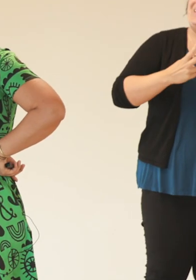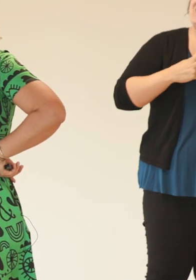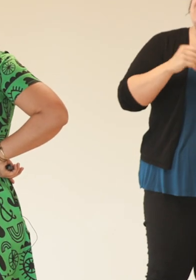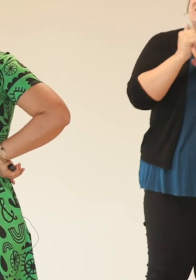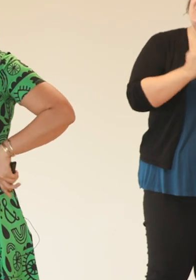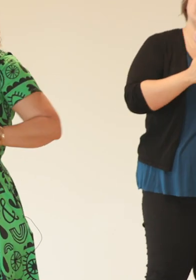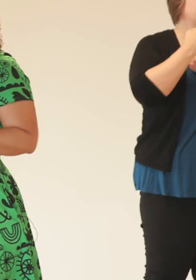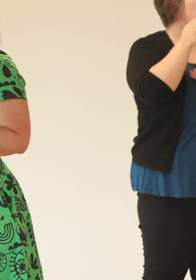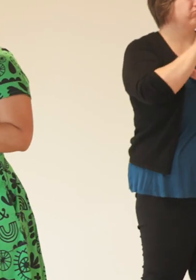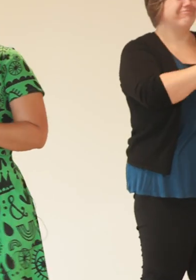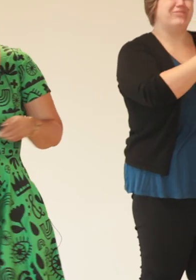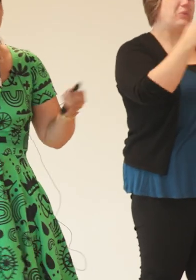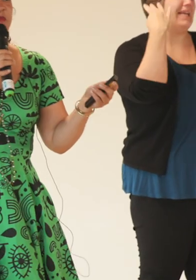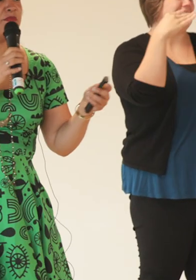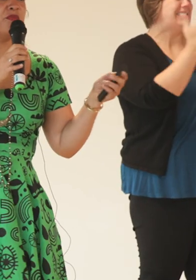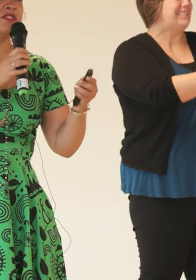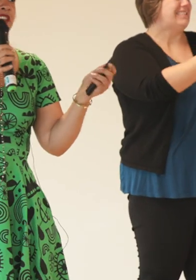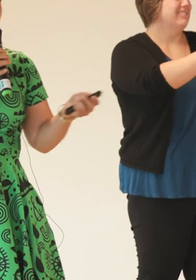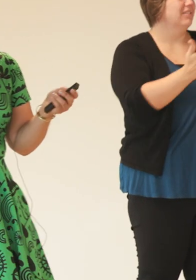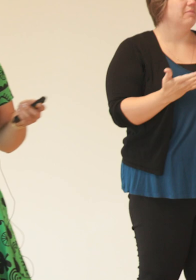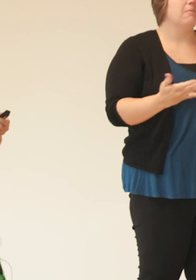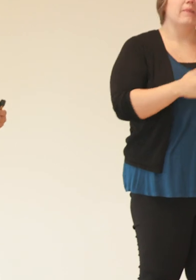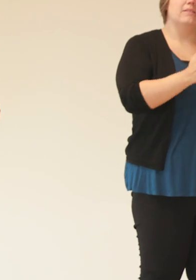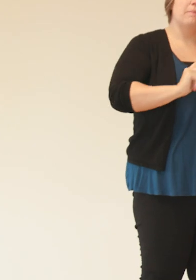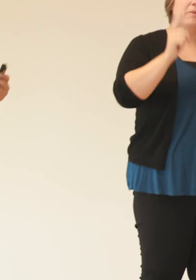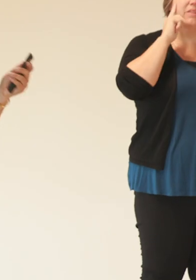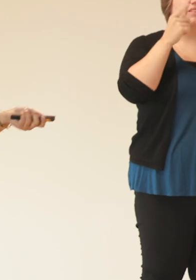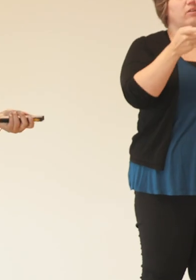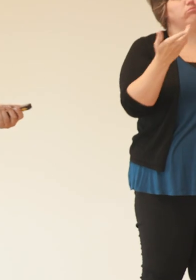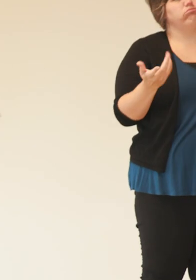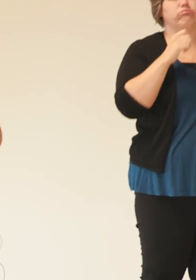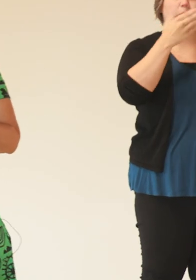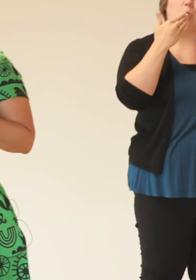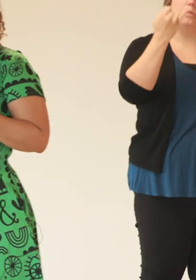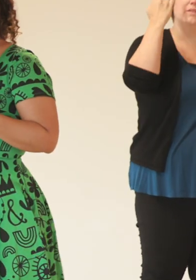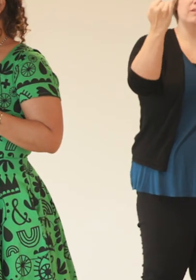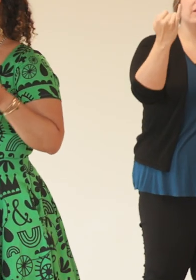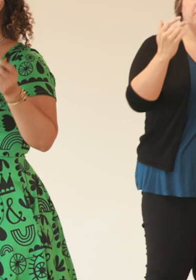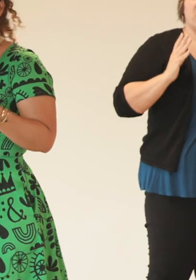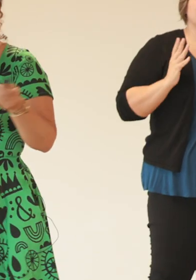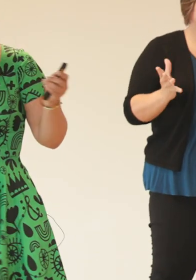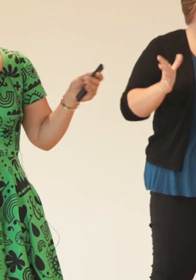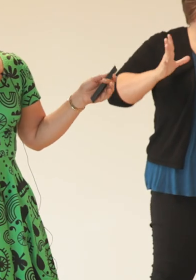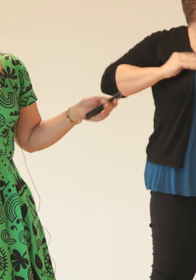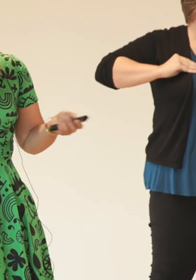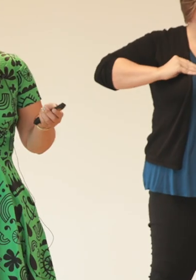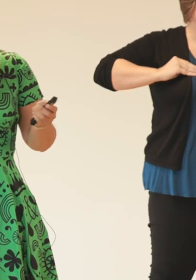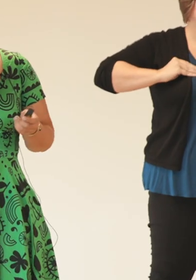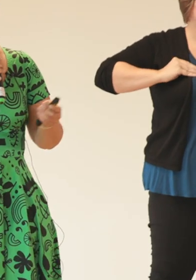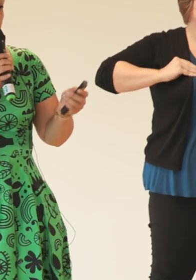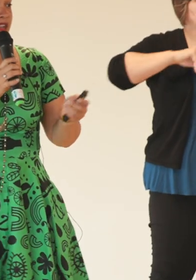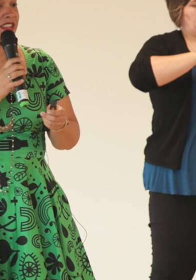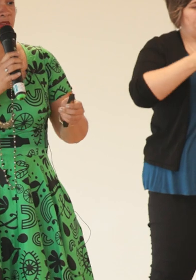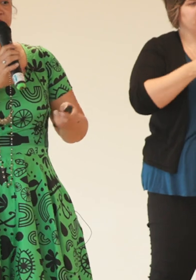like, oh, yeah, you're crazy. And so people will think you're crazy, and that's fine, too. And you just have to surround yourself with people